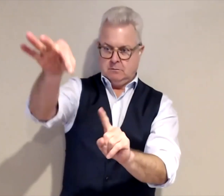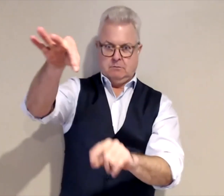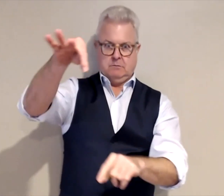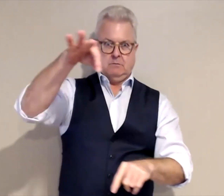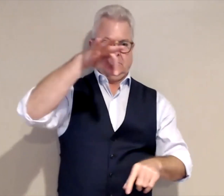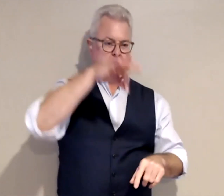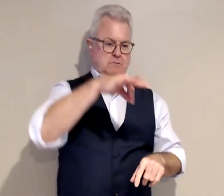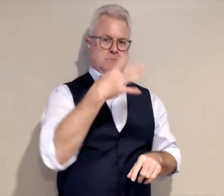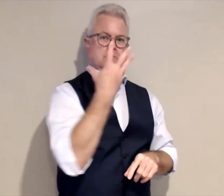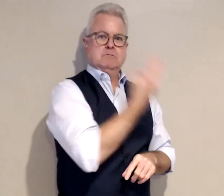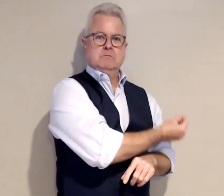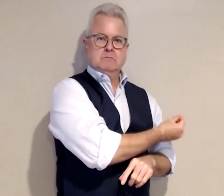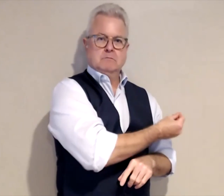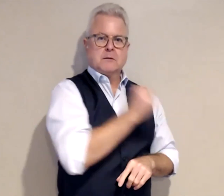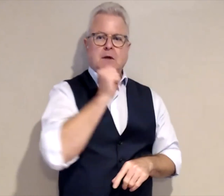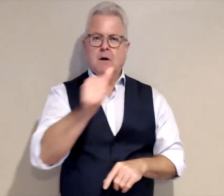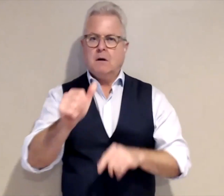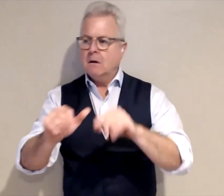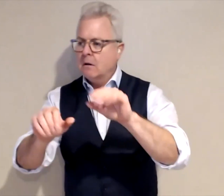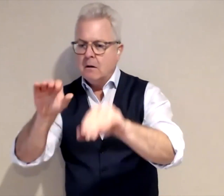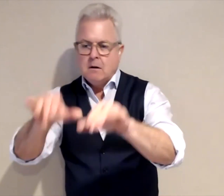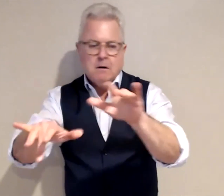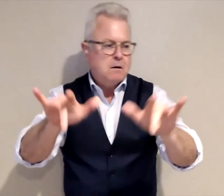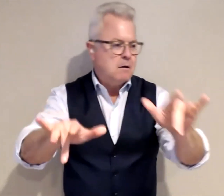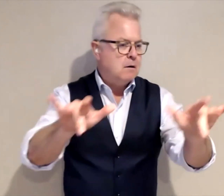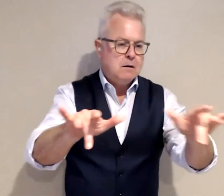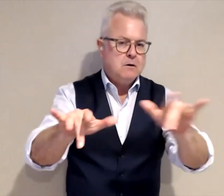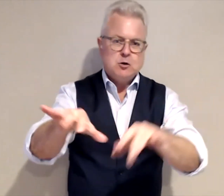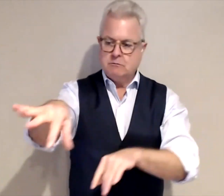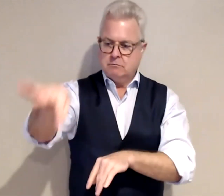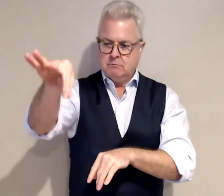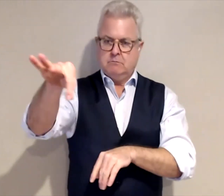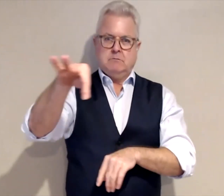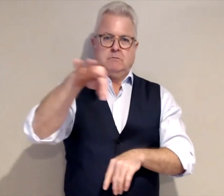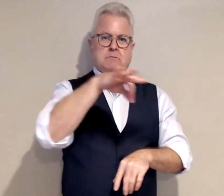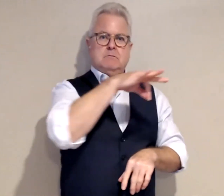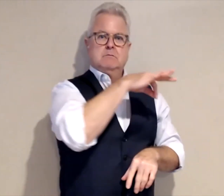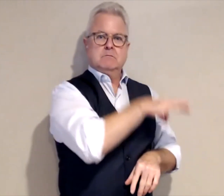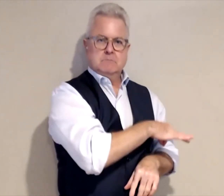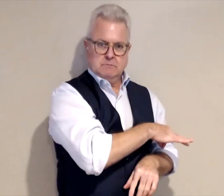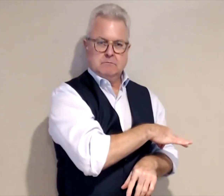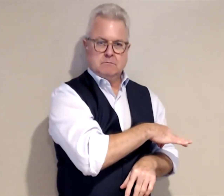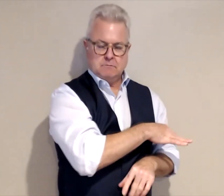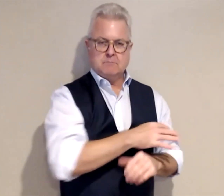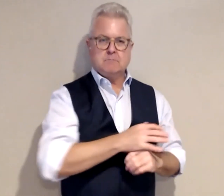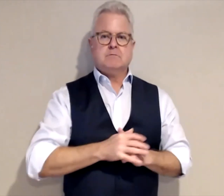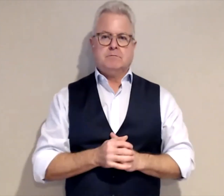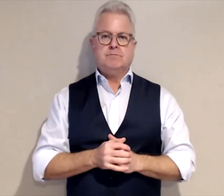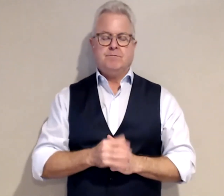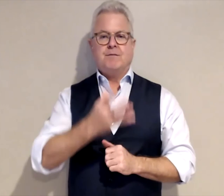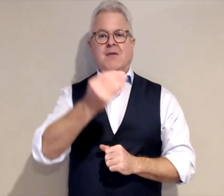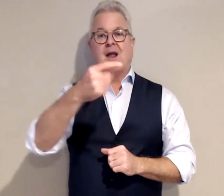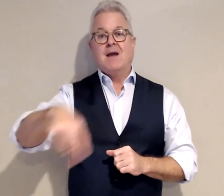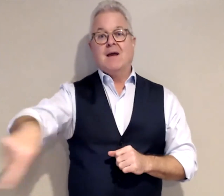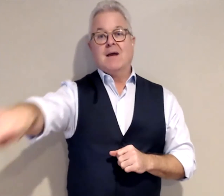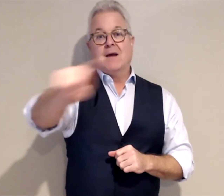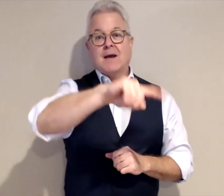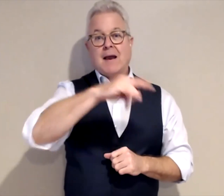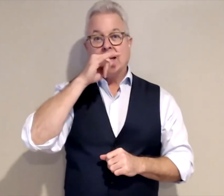the kids can just come pick up one bag and leave and not touch other candy that might be in the bowl for choosing.